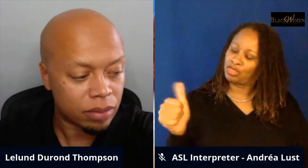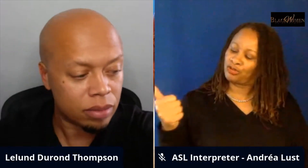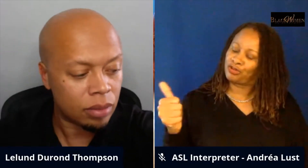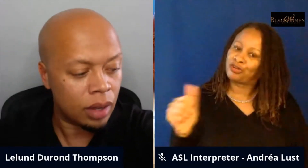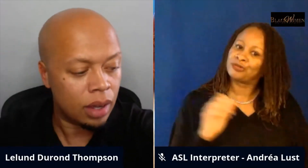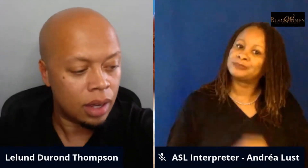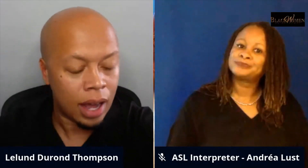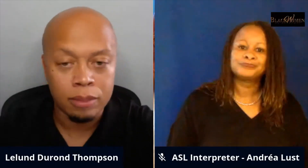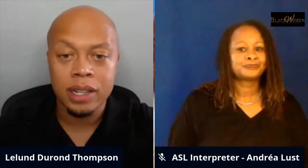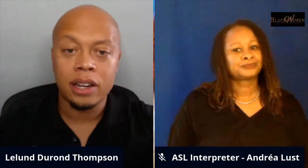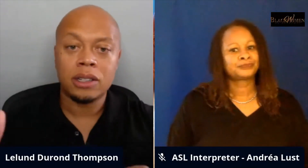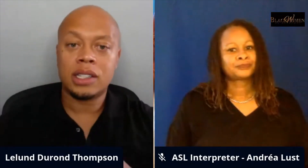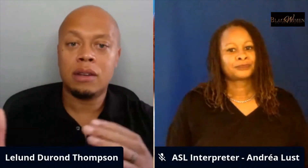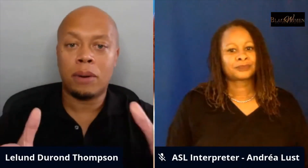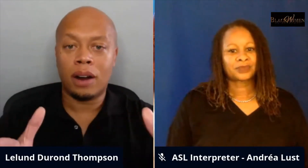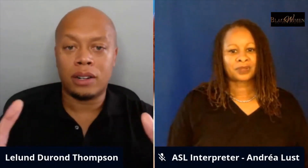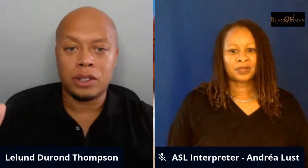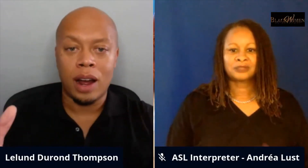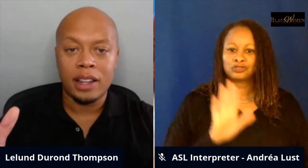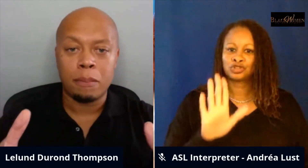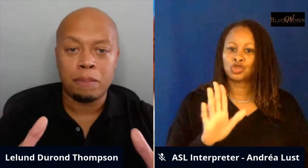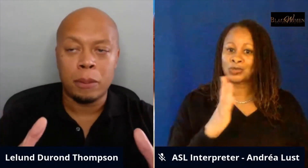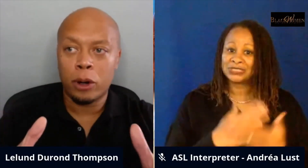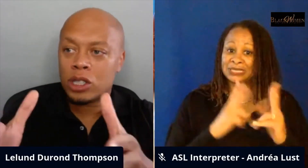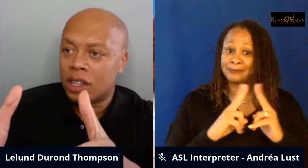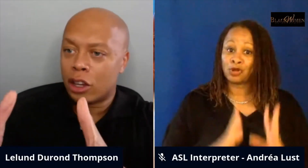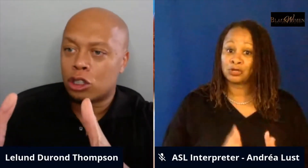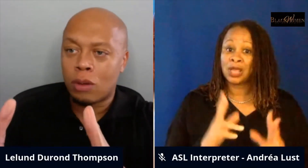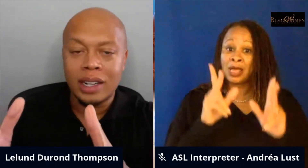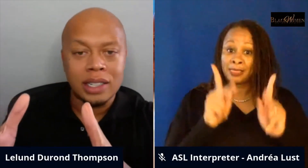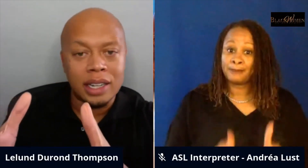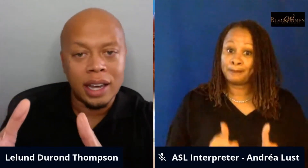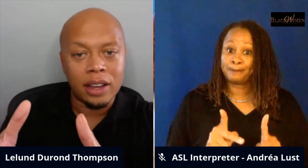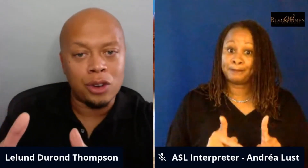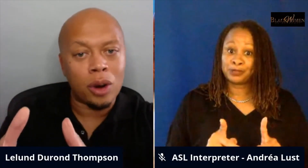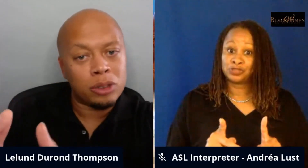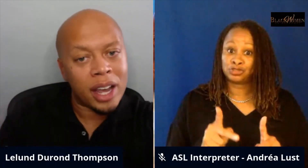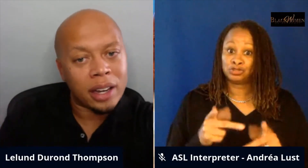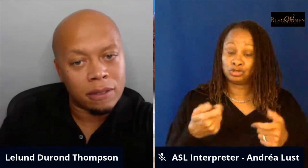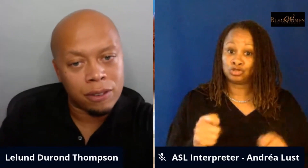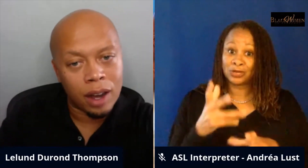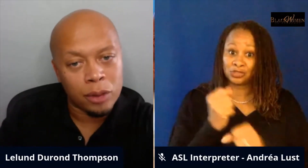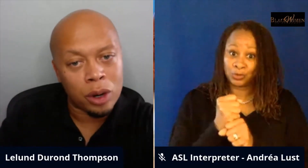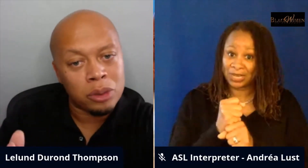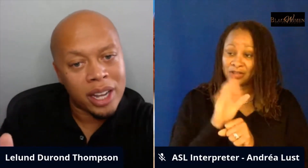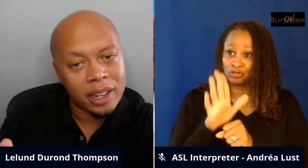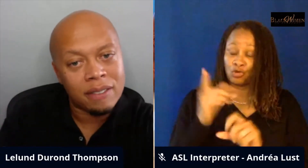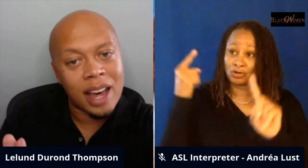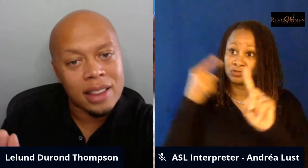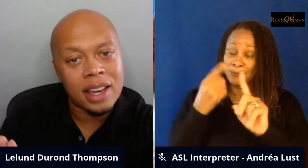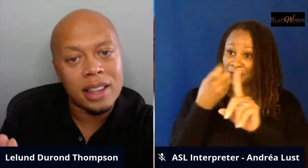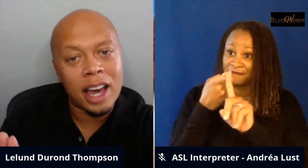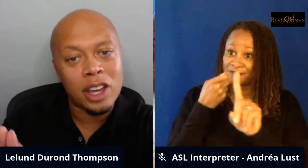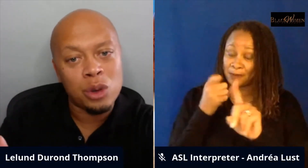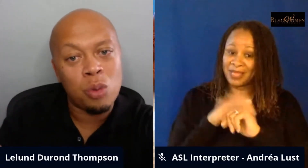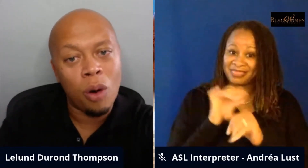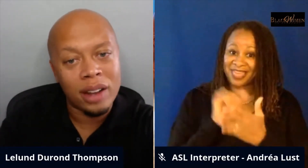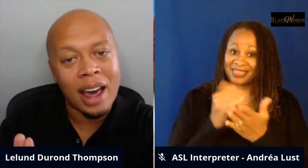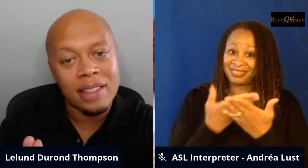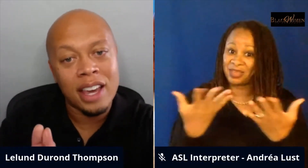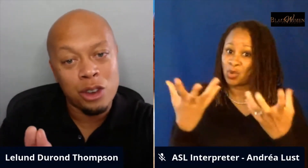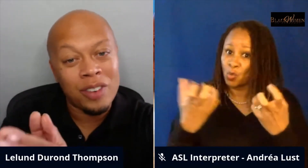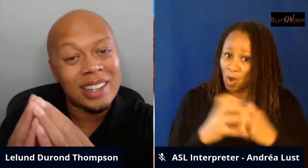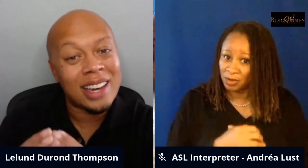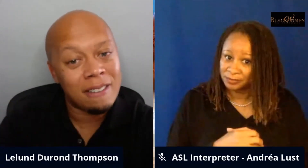other, I'm saying your scene partners, right? The person that you're trying to get your objective from, your objective, that thing that you want,